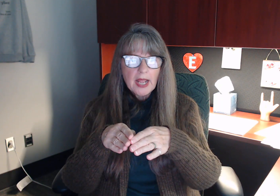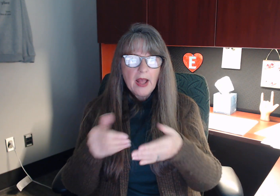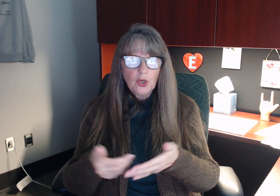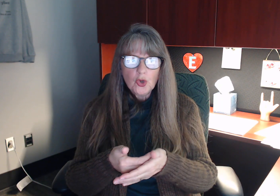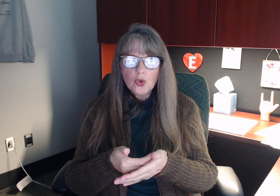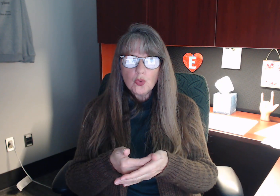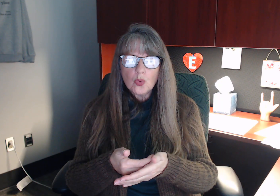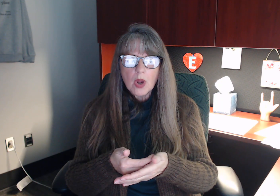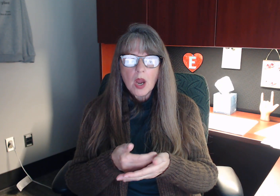and new